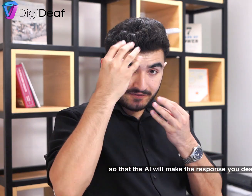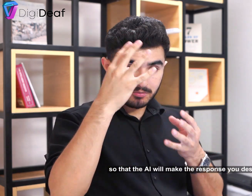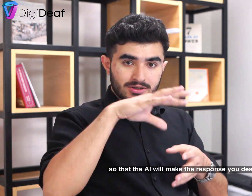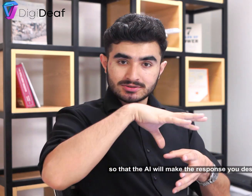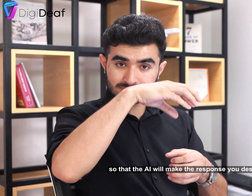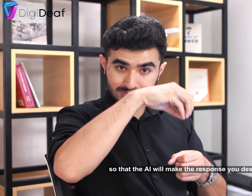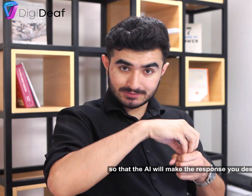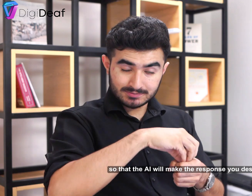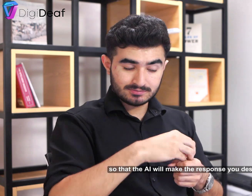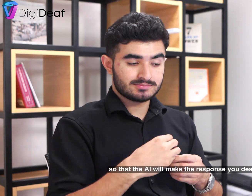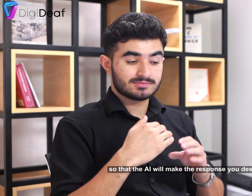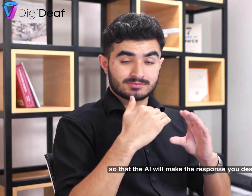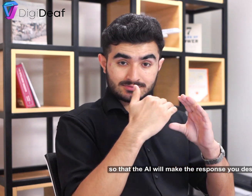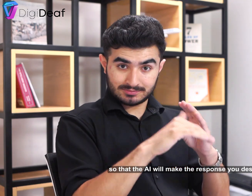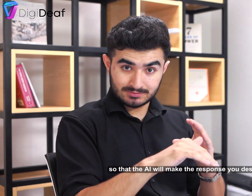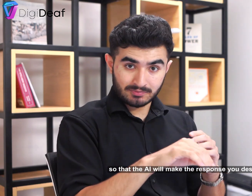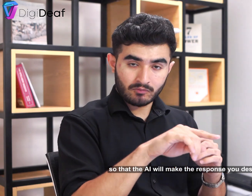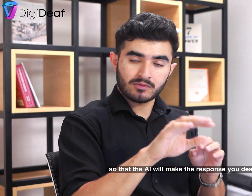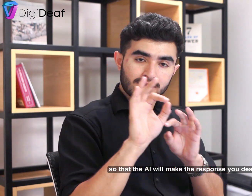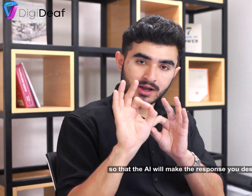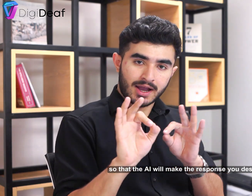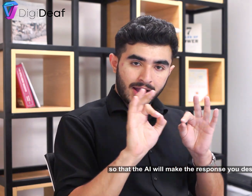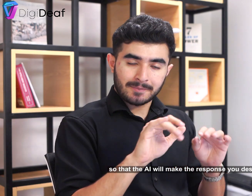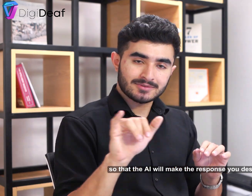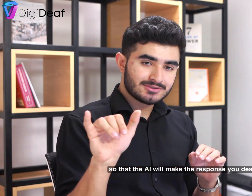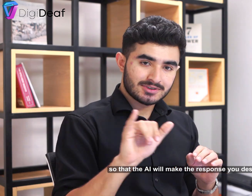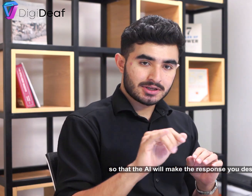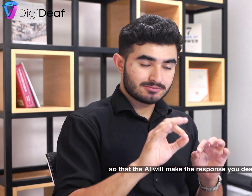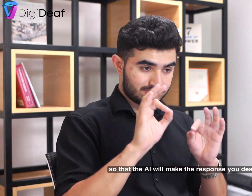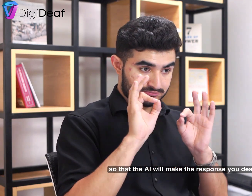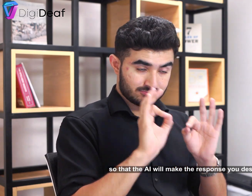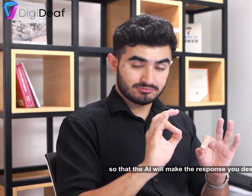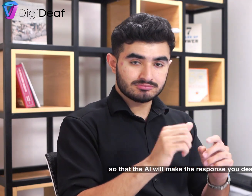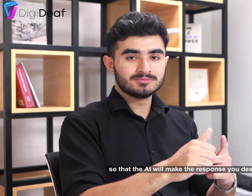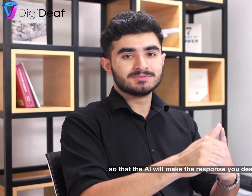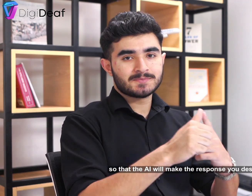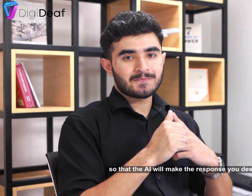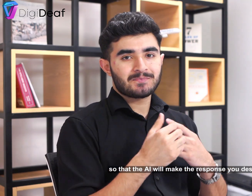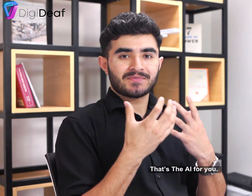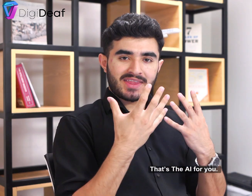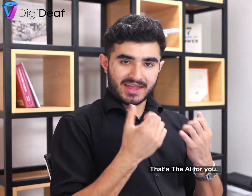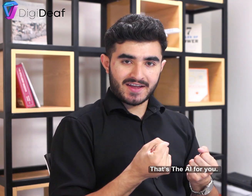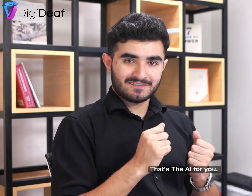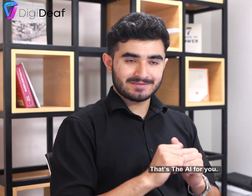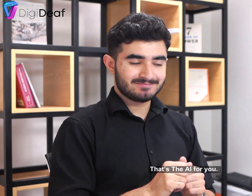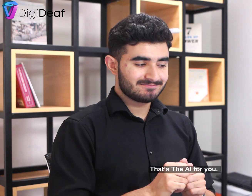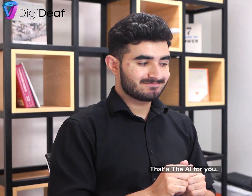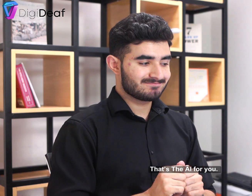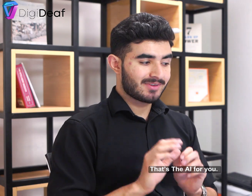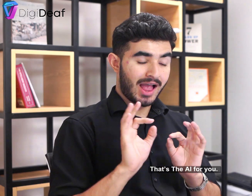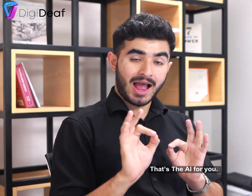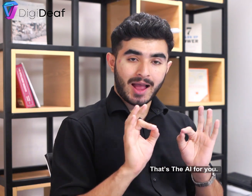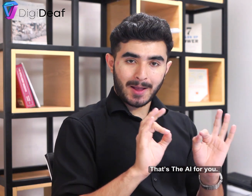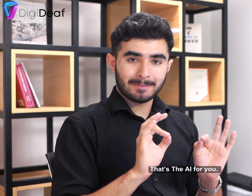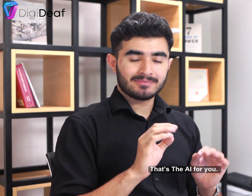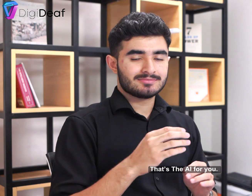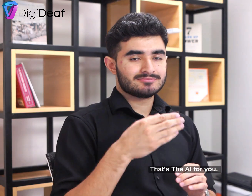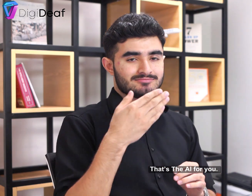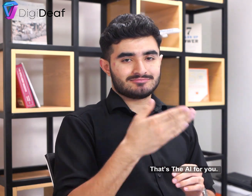so that the AI will make the response you desire. That's the AI for you.